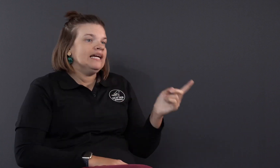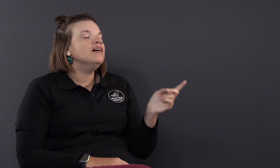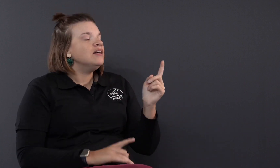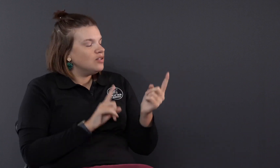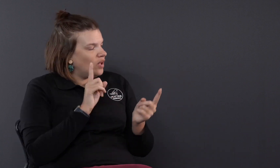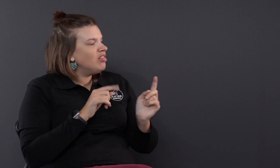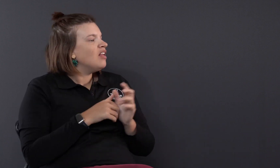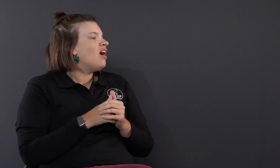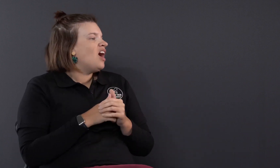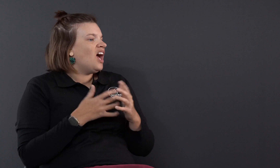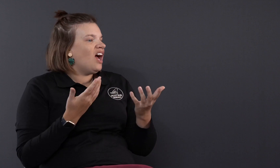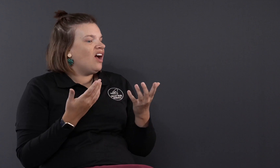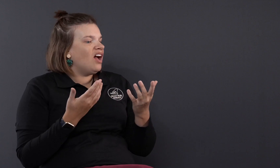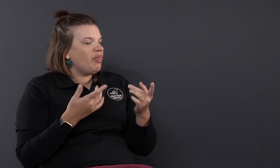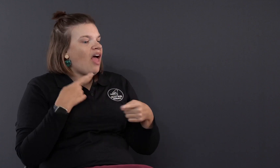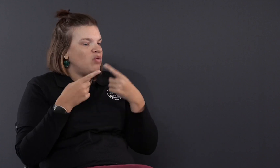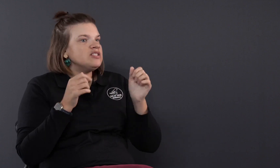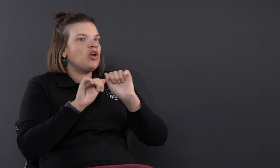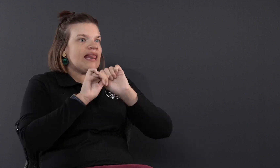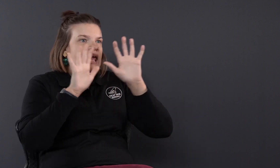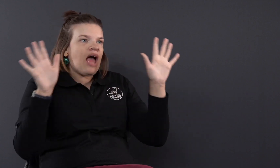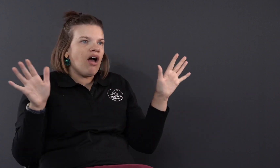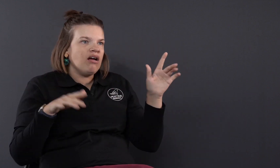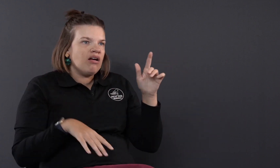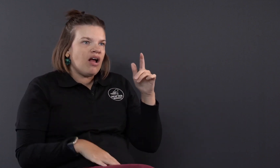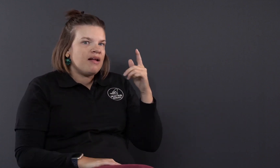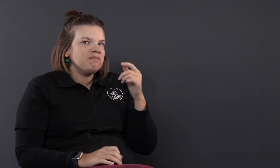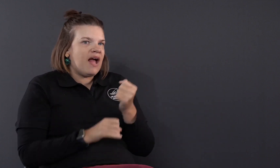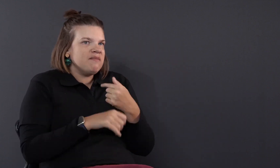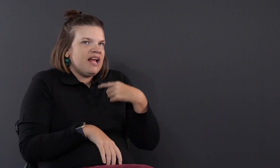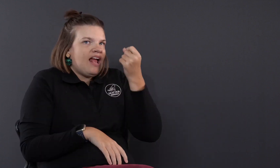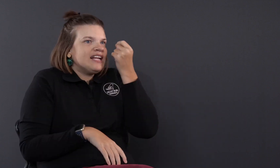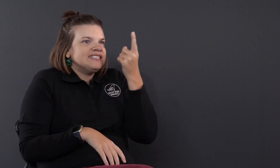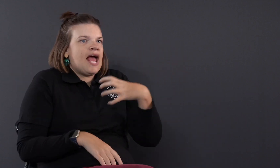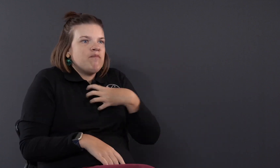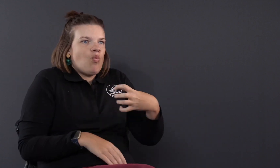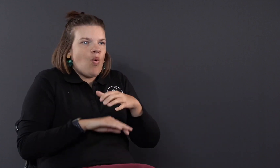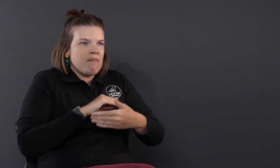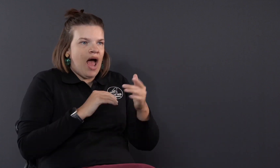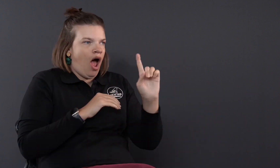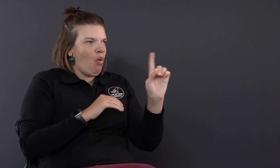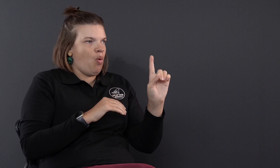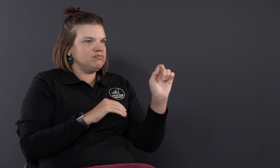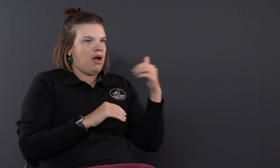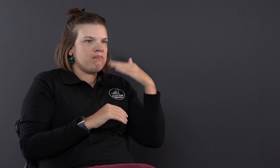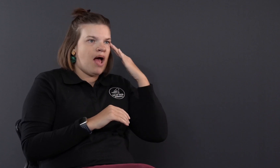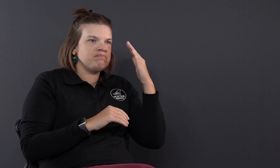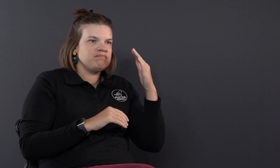I had a support person who was interpreting for me, and finally the situation was clearly explained. I understood